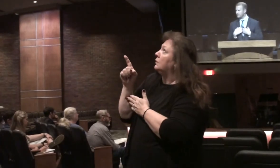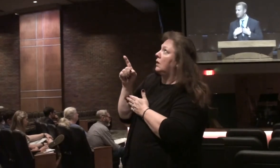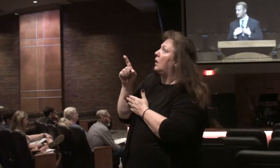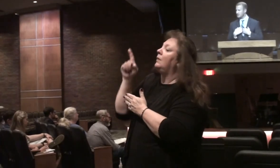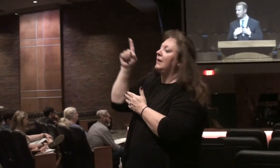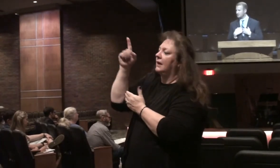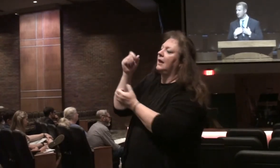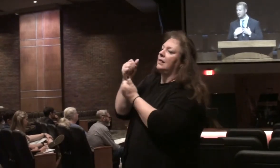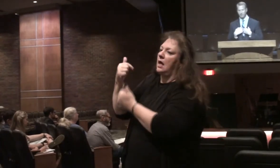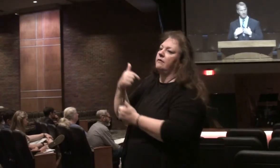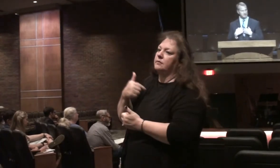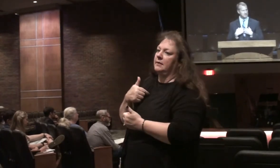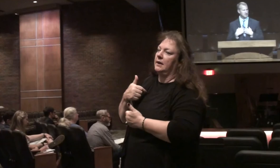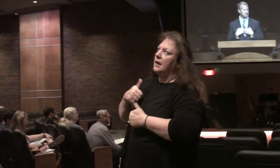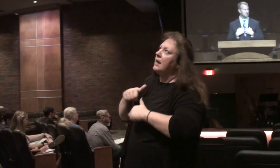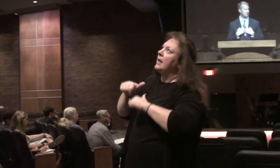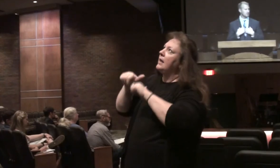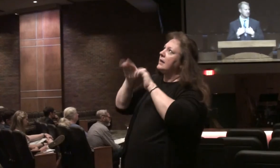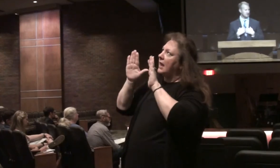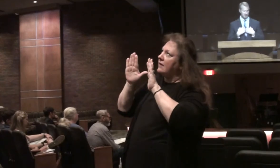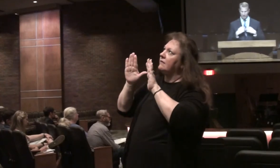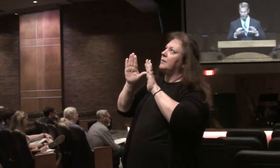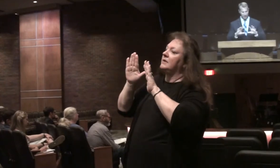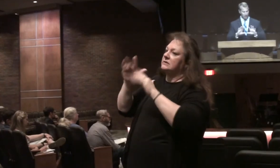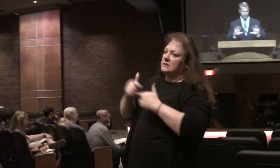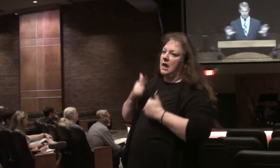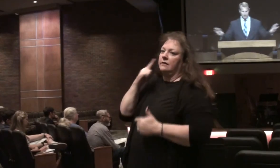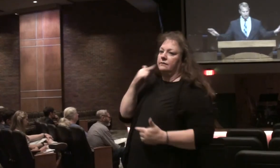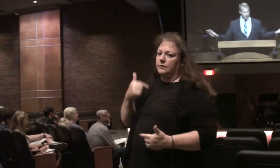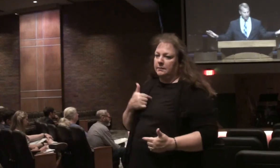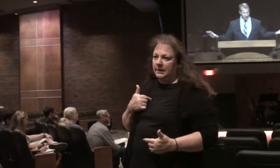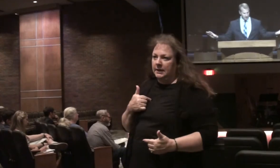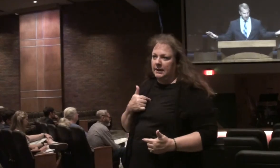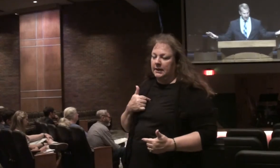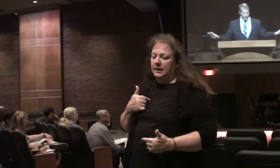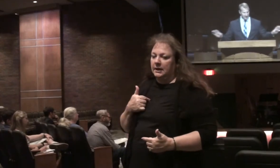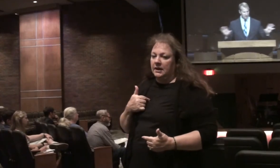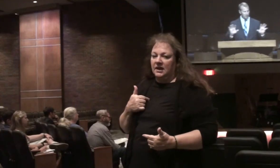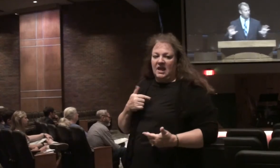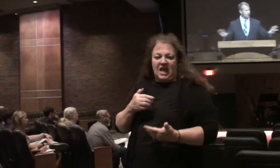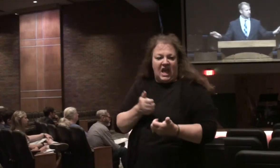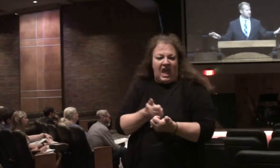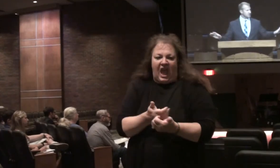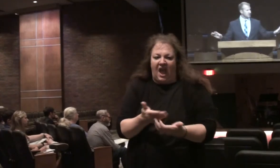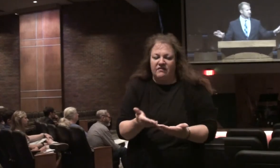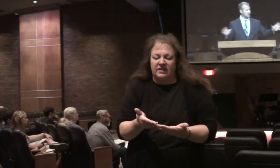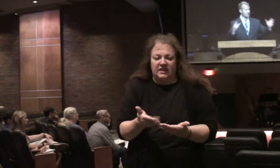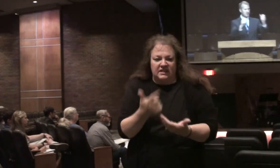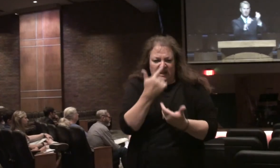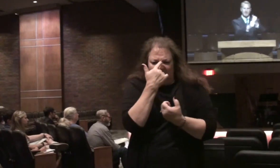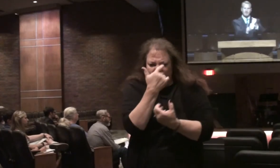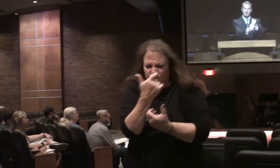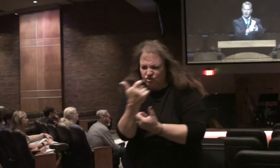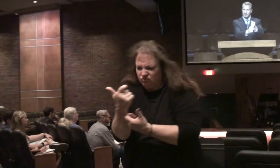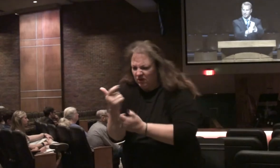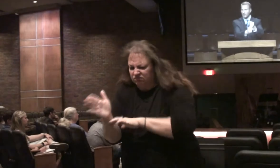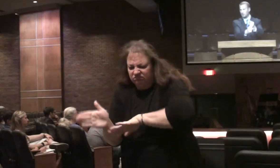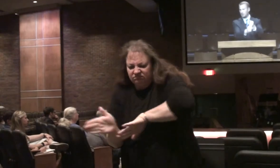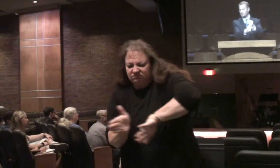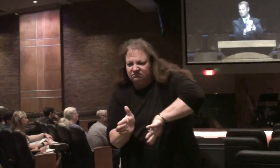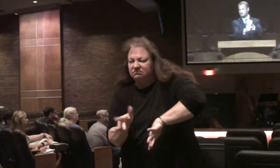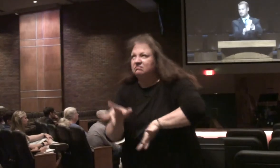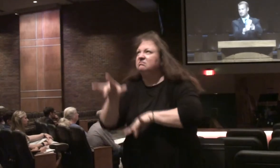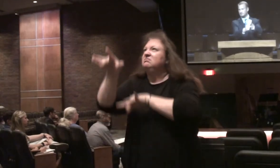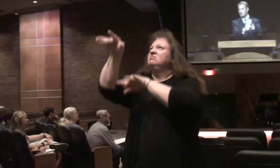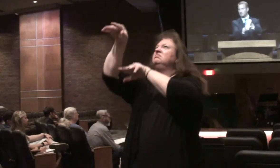Christ loved us and gave himself a propitiation for our sins. All turn from all other gods, all other trust, to cling to Christ